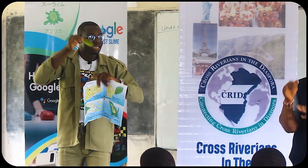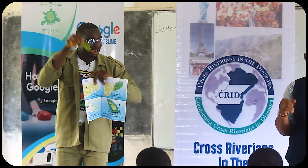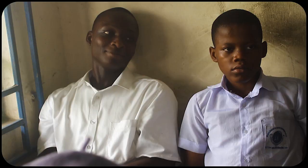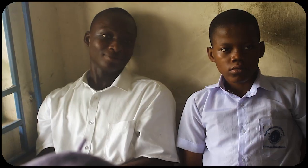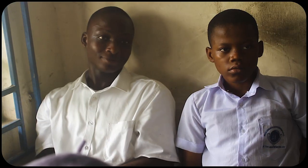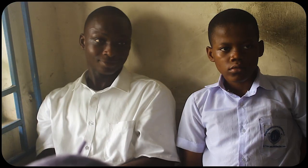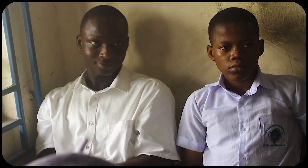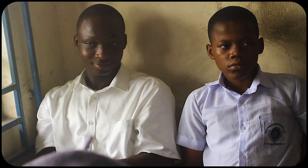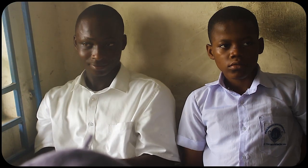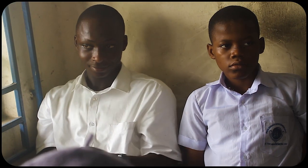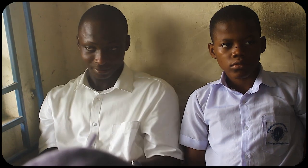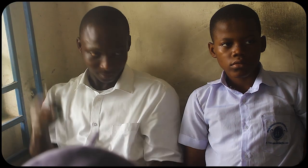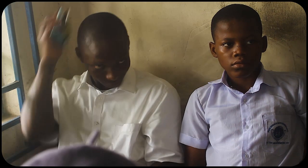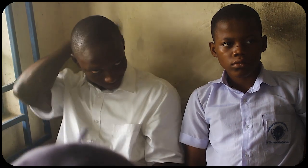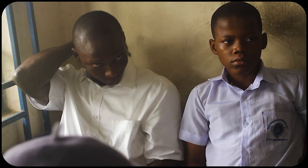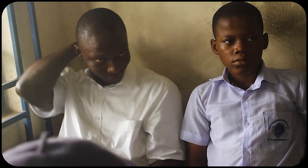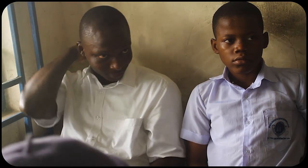eats the eggs.